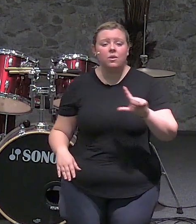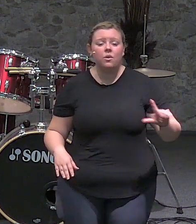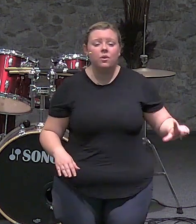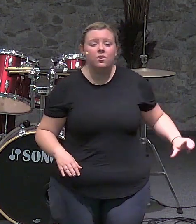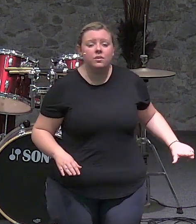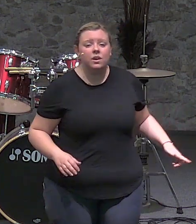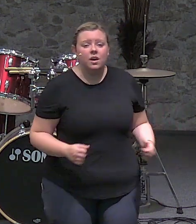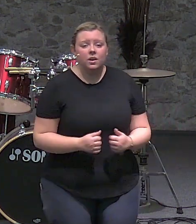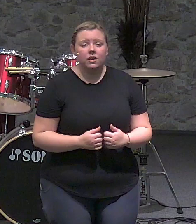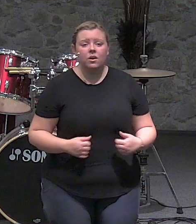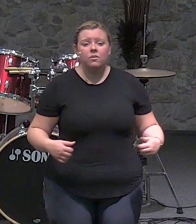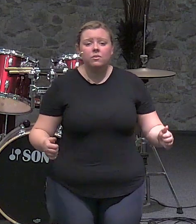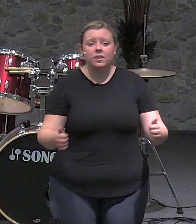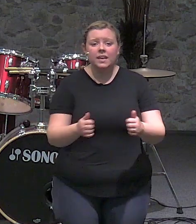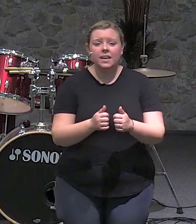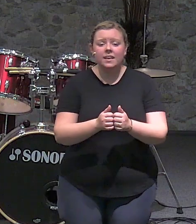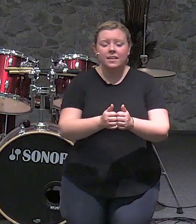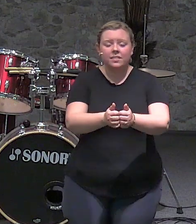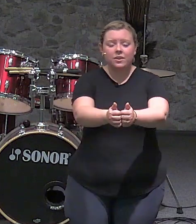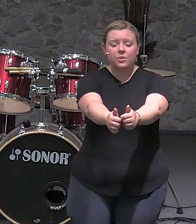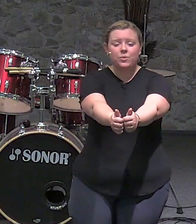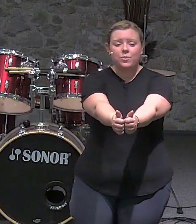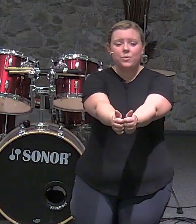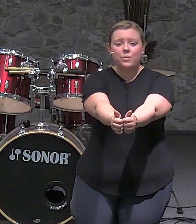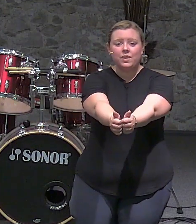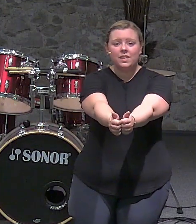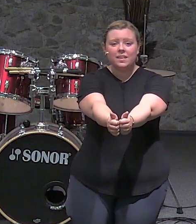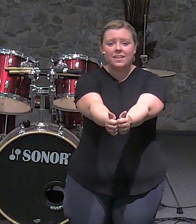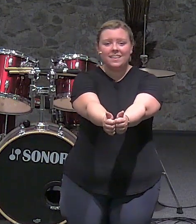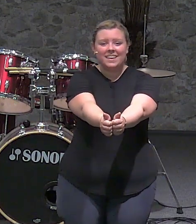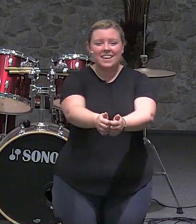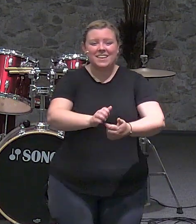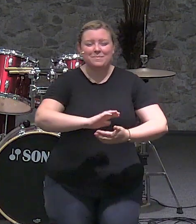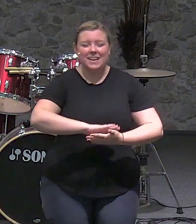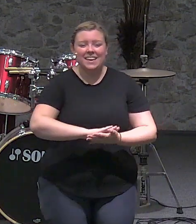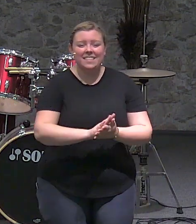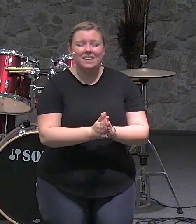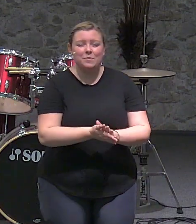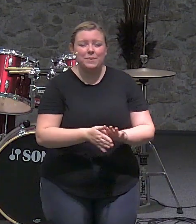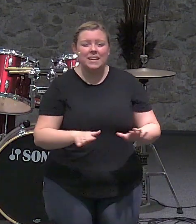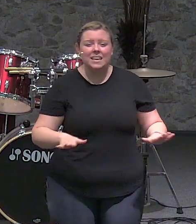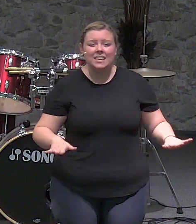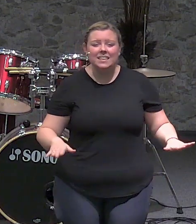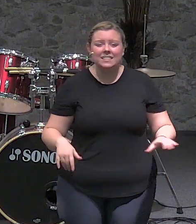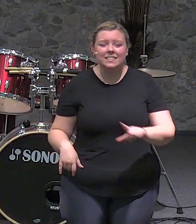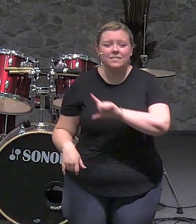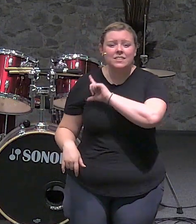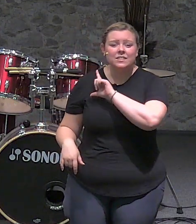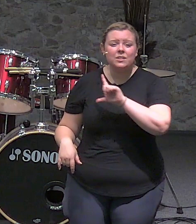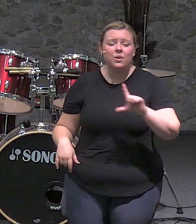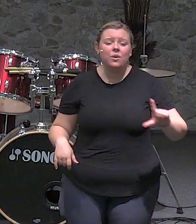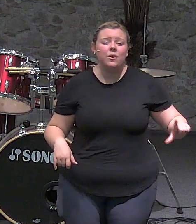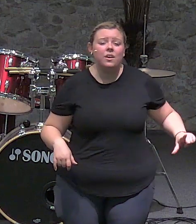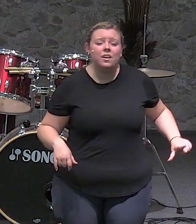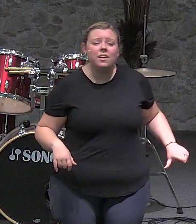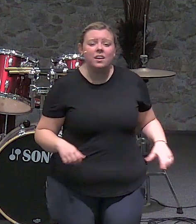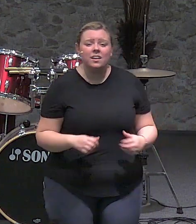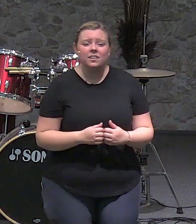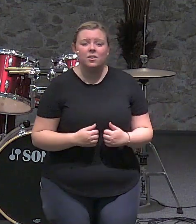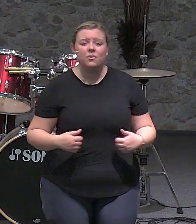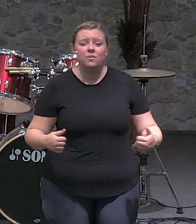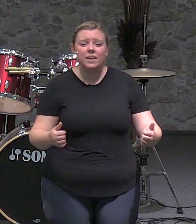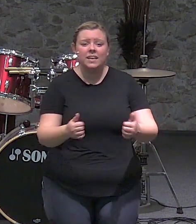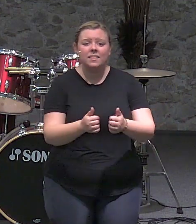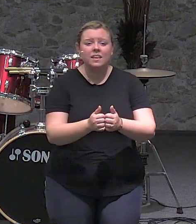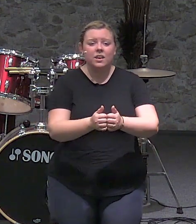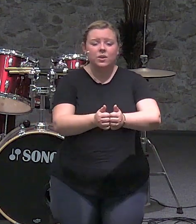of the Lord go with you. May the peace of the Lord